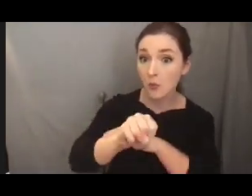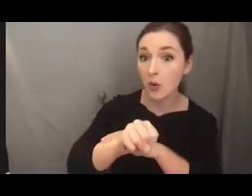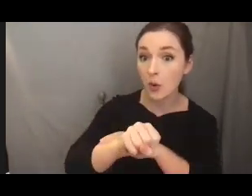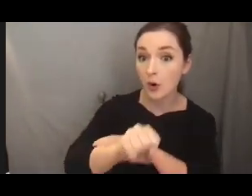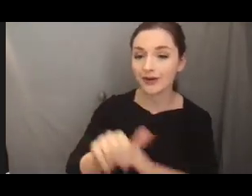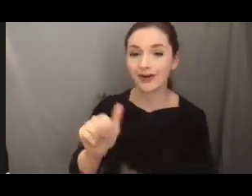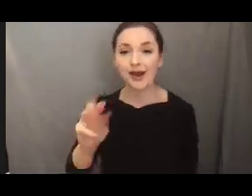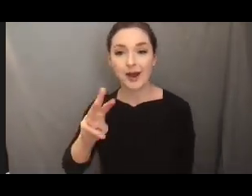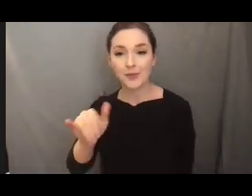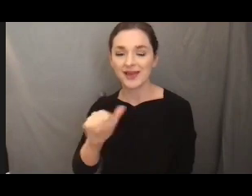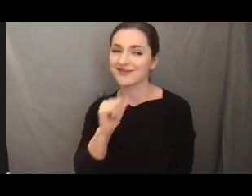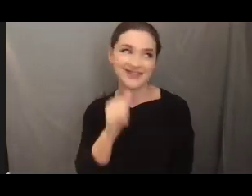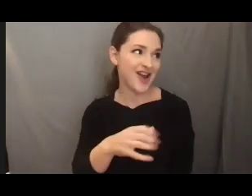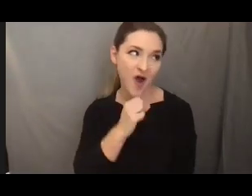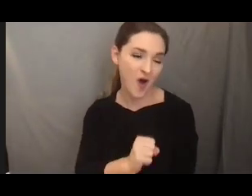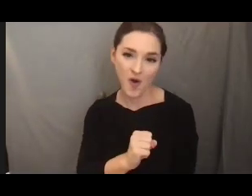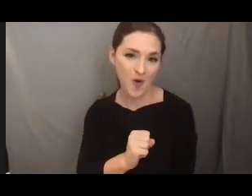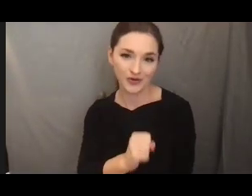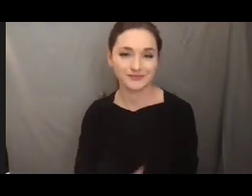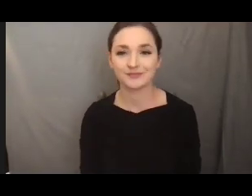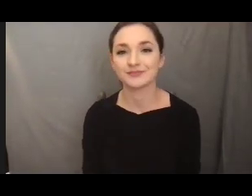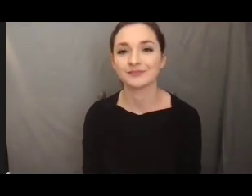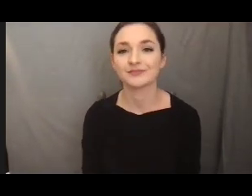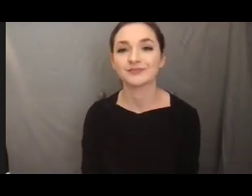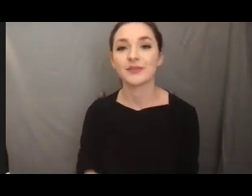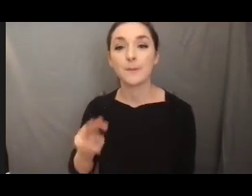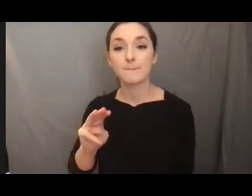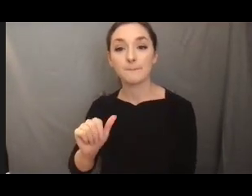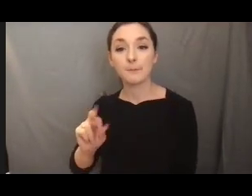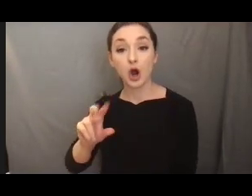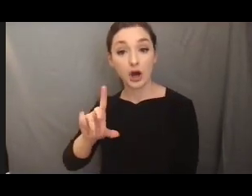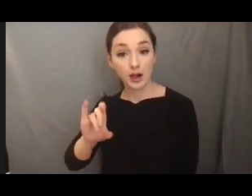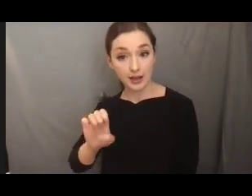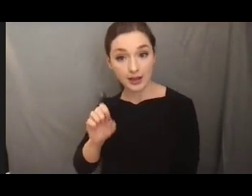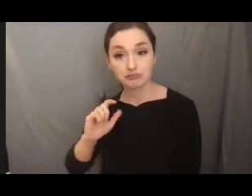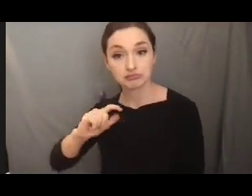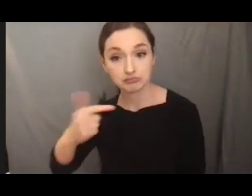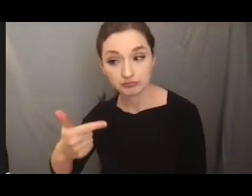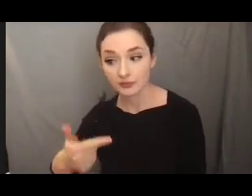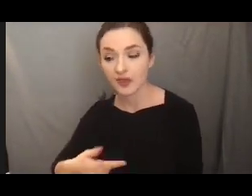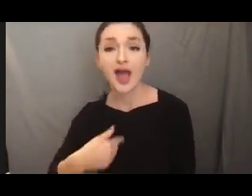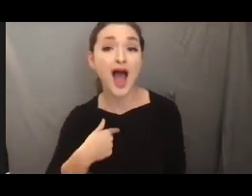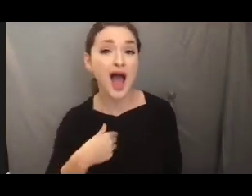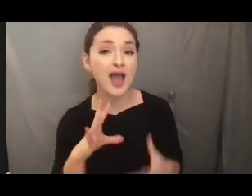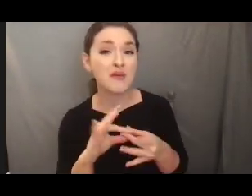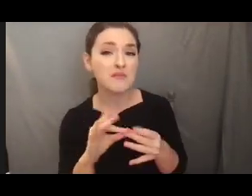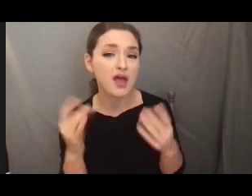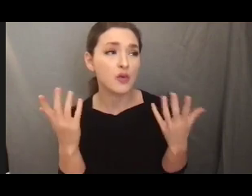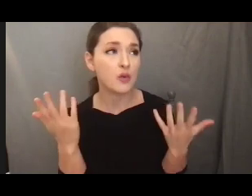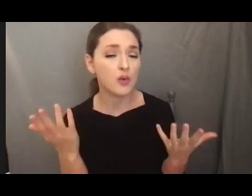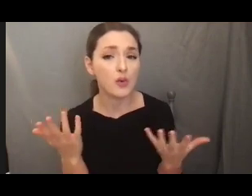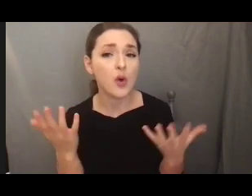Okay, Marley, do you have a question, Marley? I was going to say, why did you